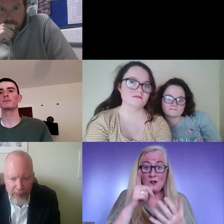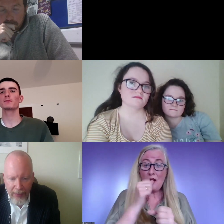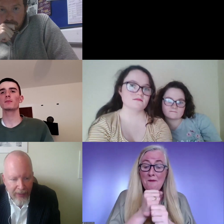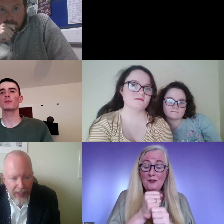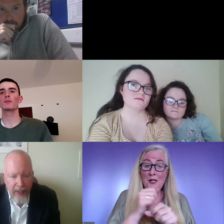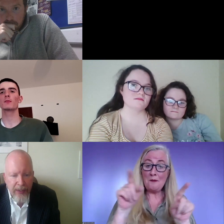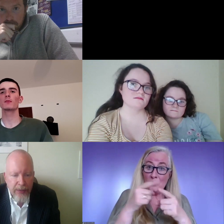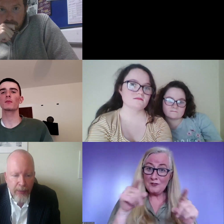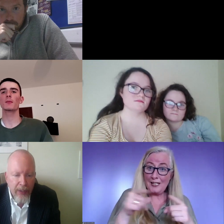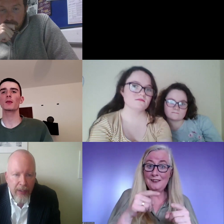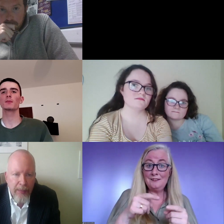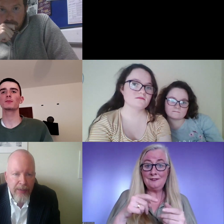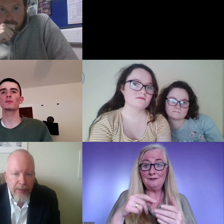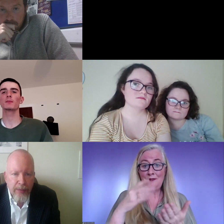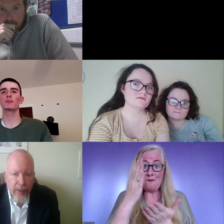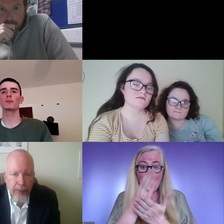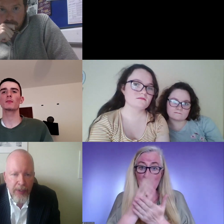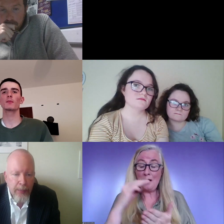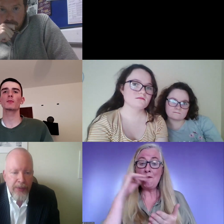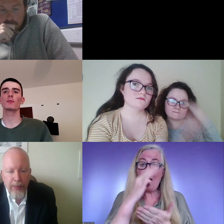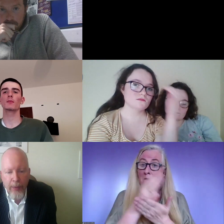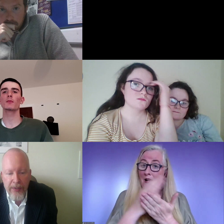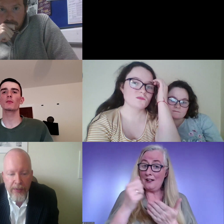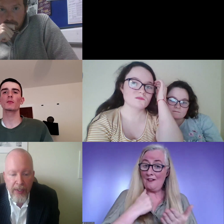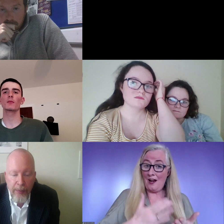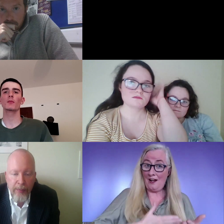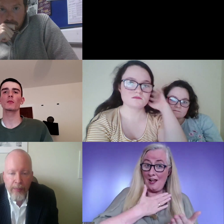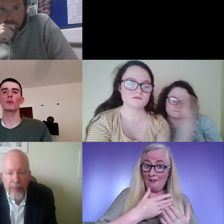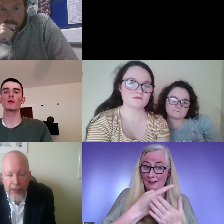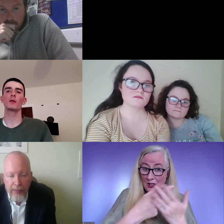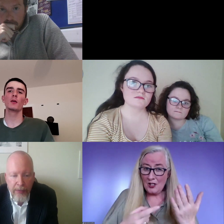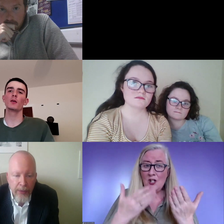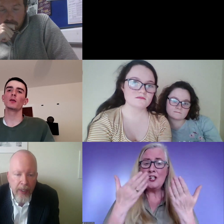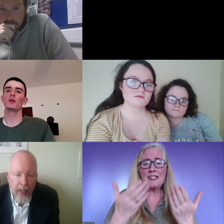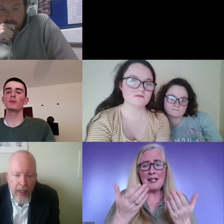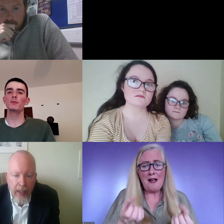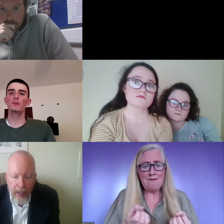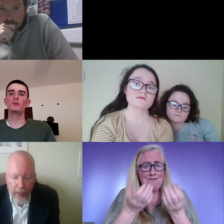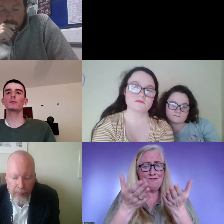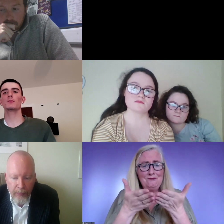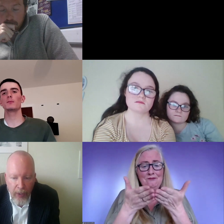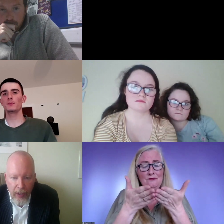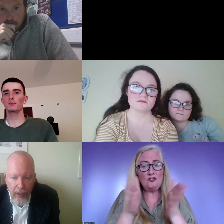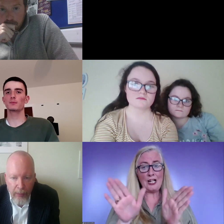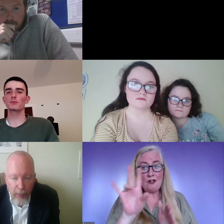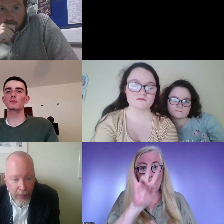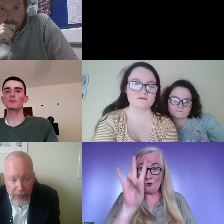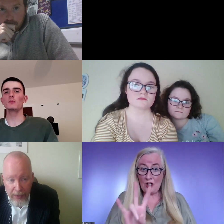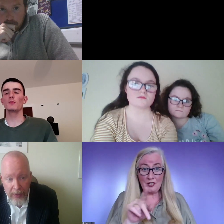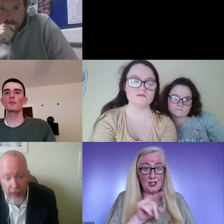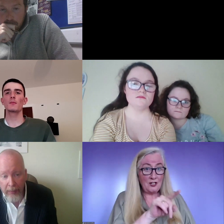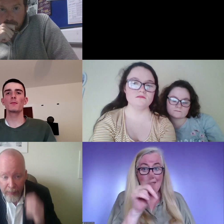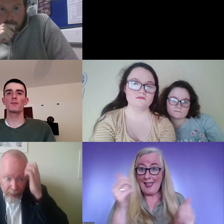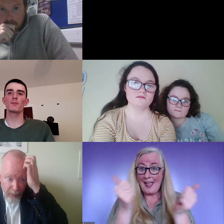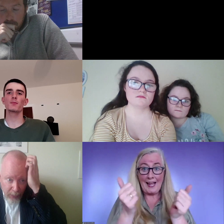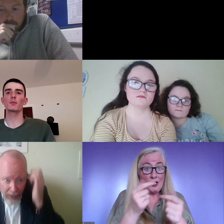You sparked a lot of ideas. So let me just jump in with a couple of general questions, and anyone, please feel free. We had one question here that